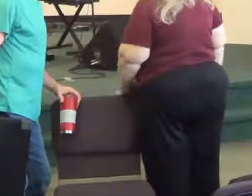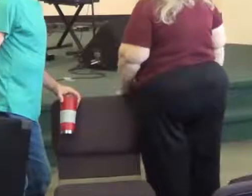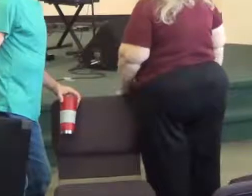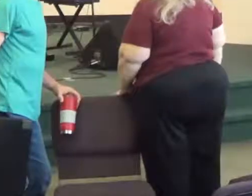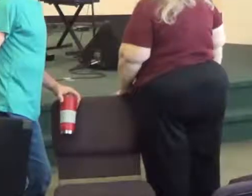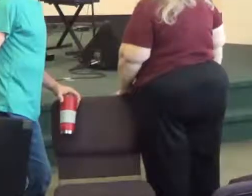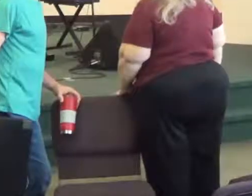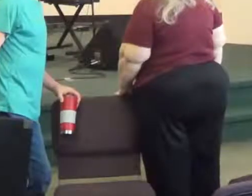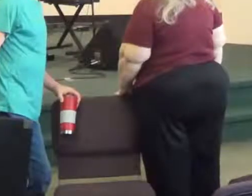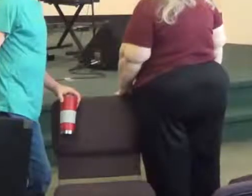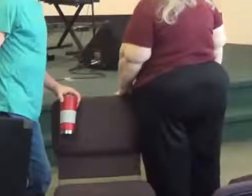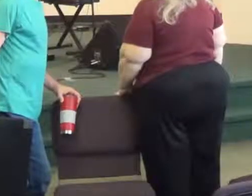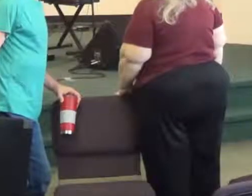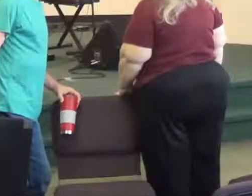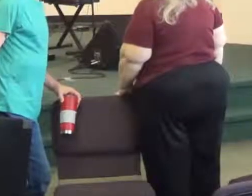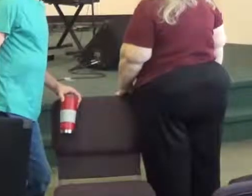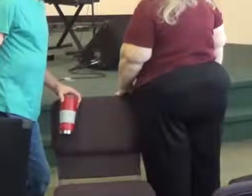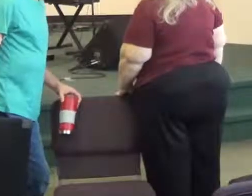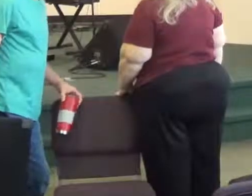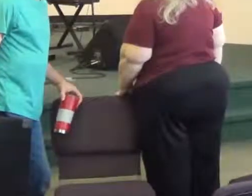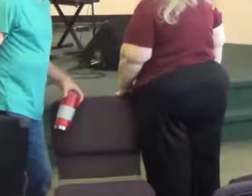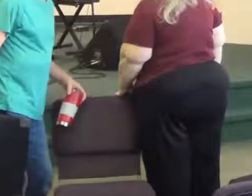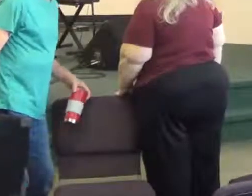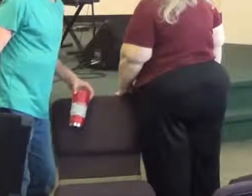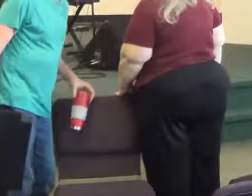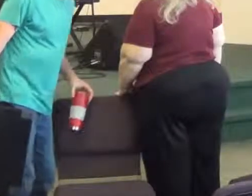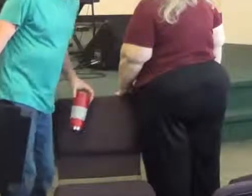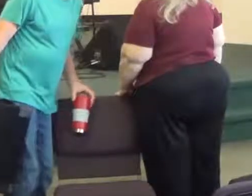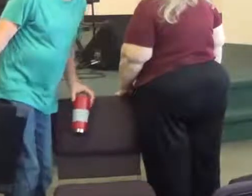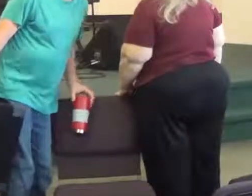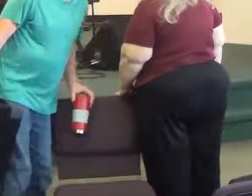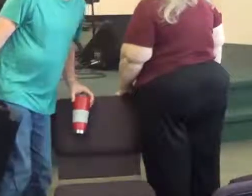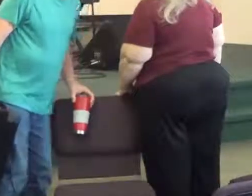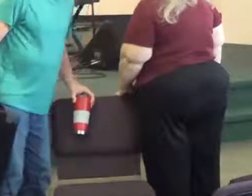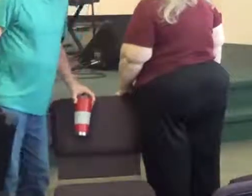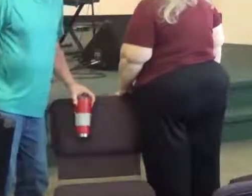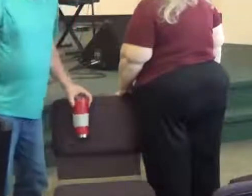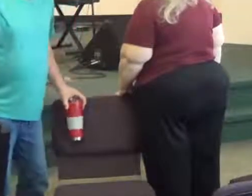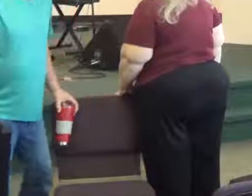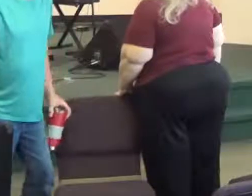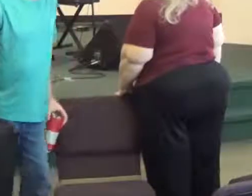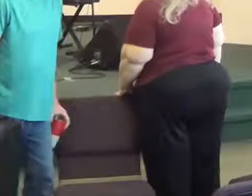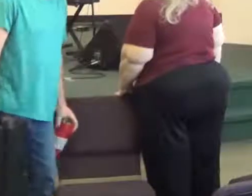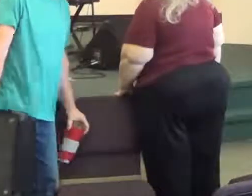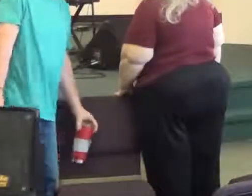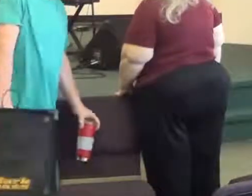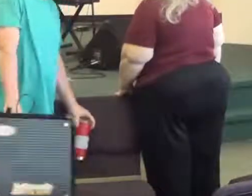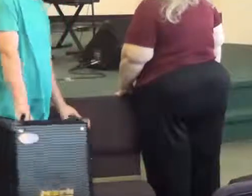I'm probably on that. Better.